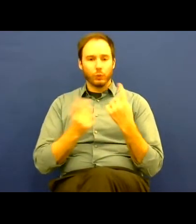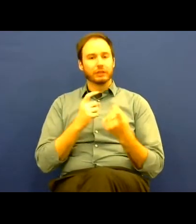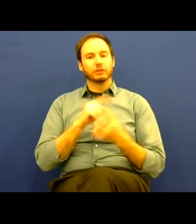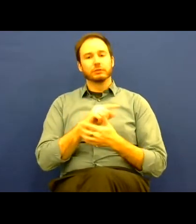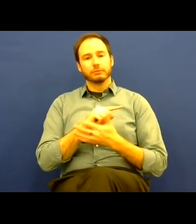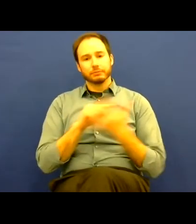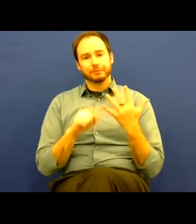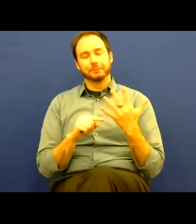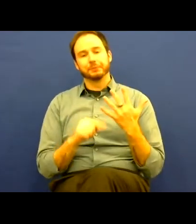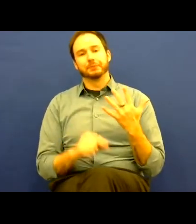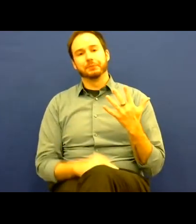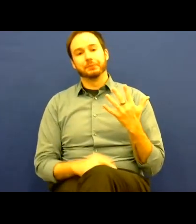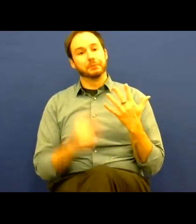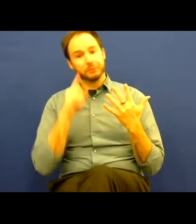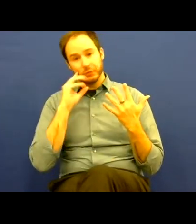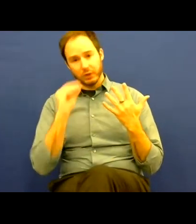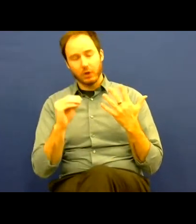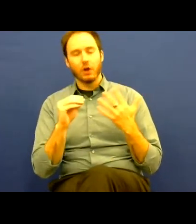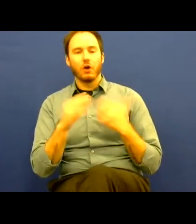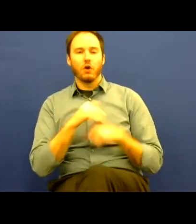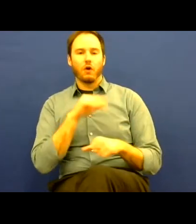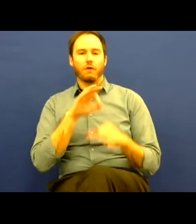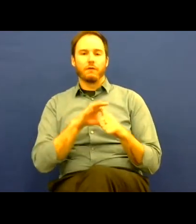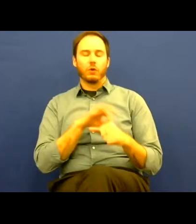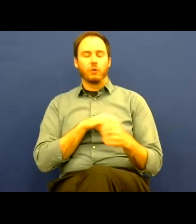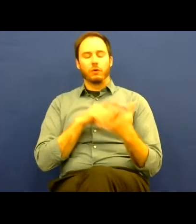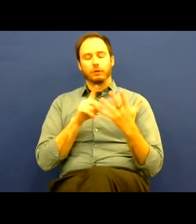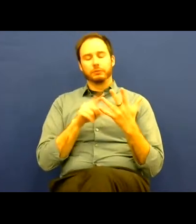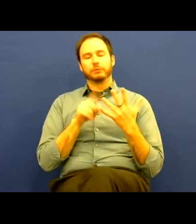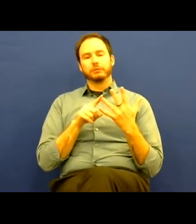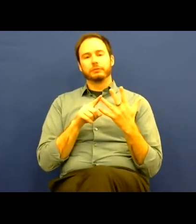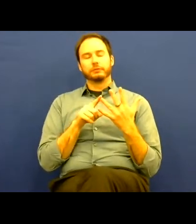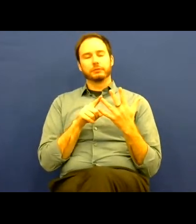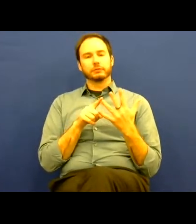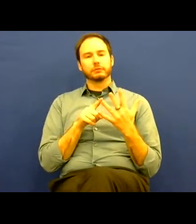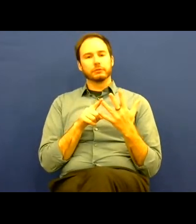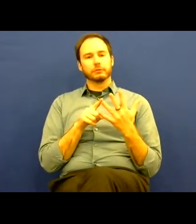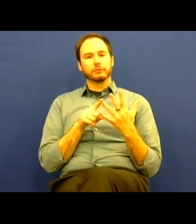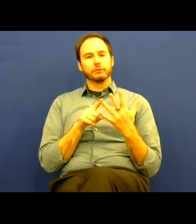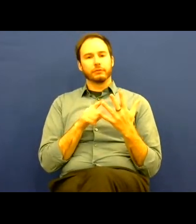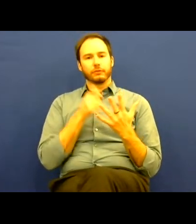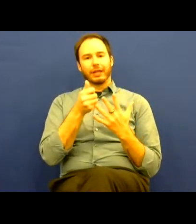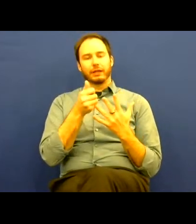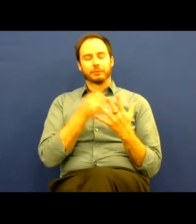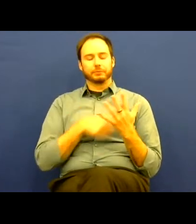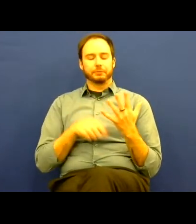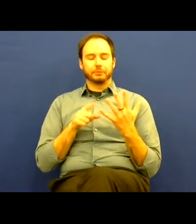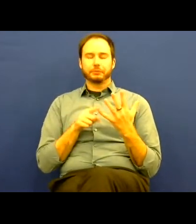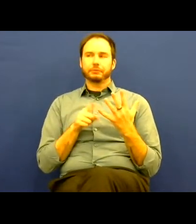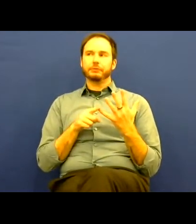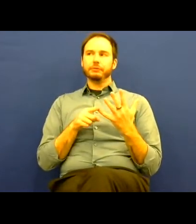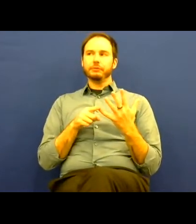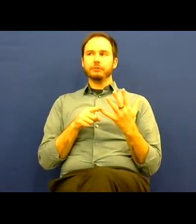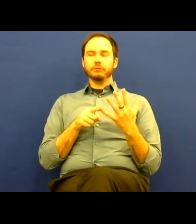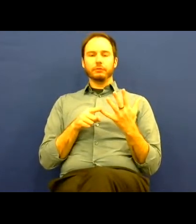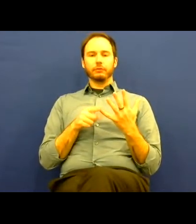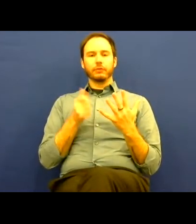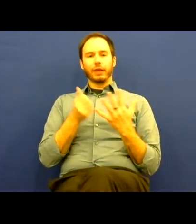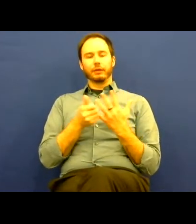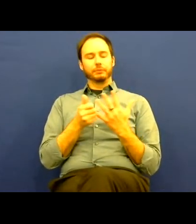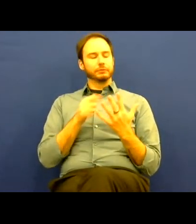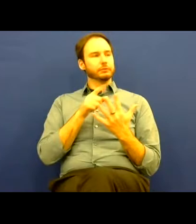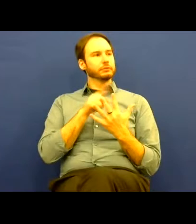Hearing none, please call the roll. Councilmember Safranik, Aye. Councilmember Bolzner,